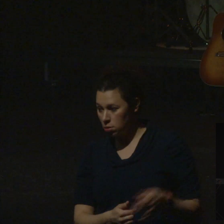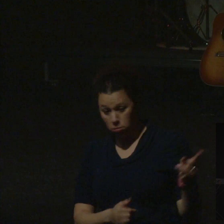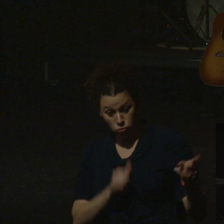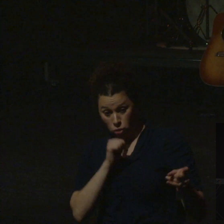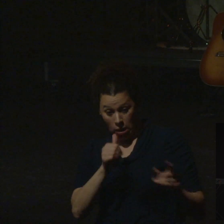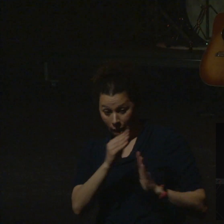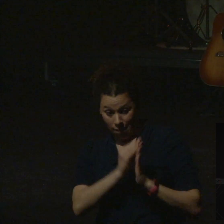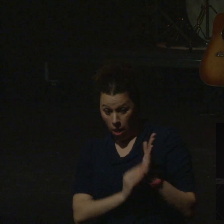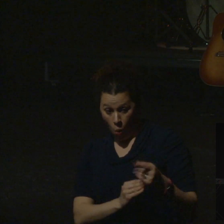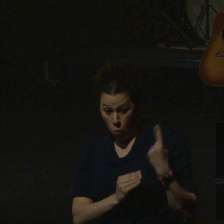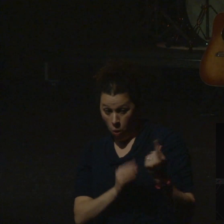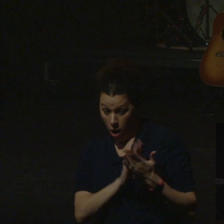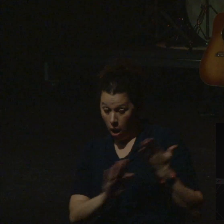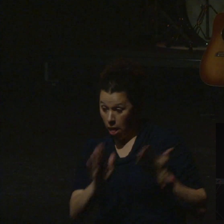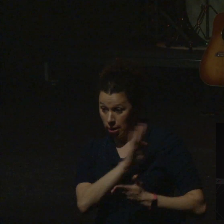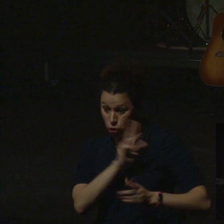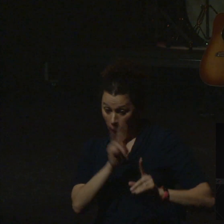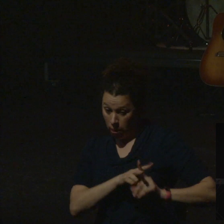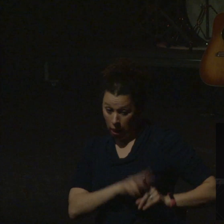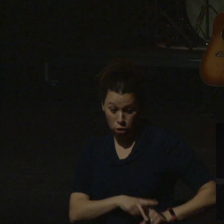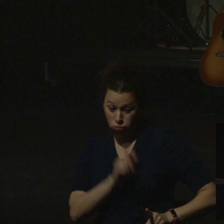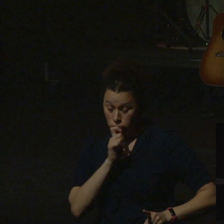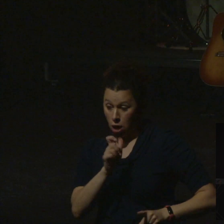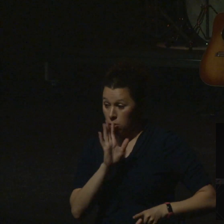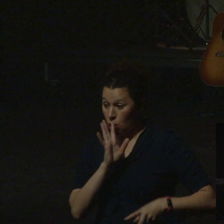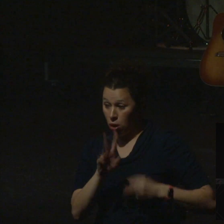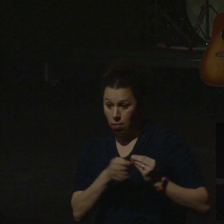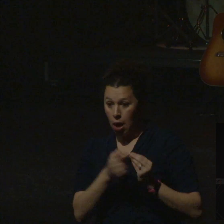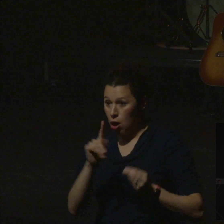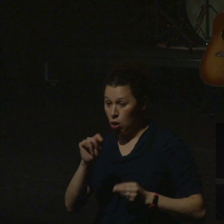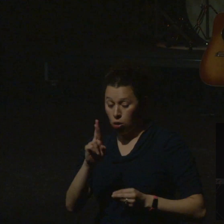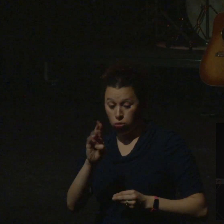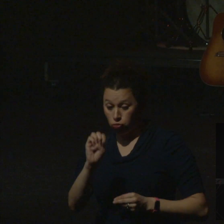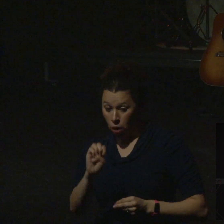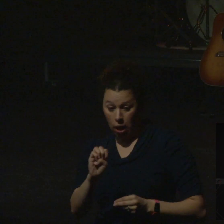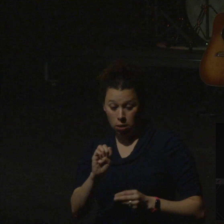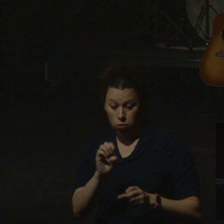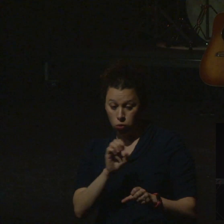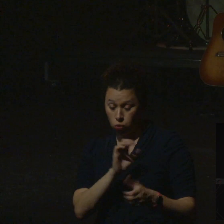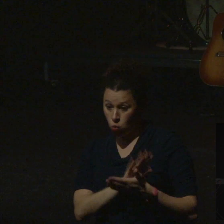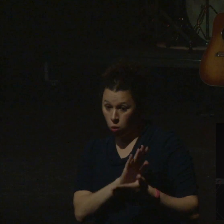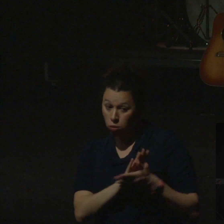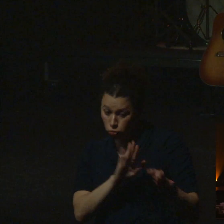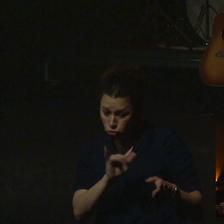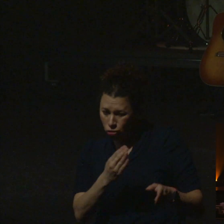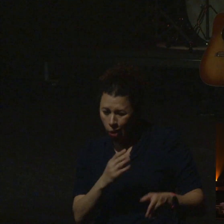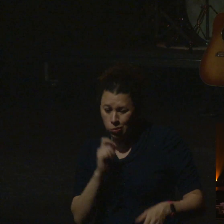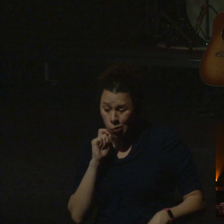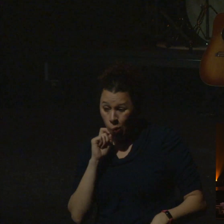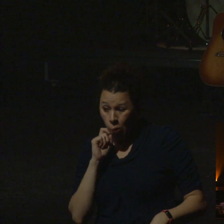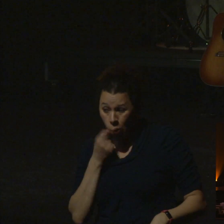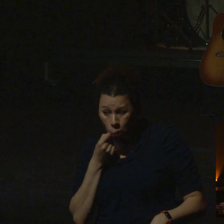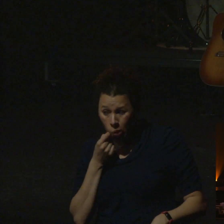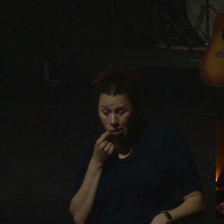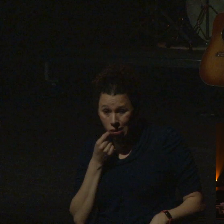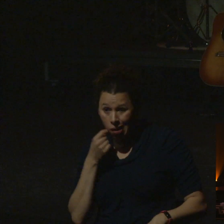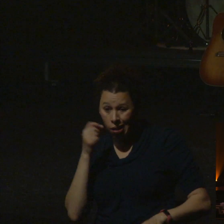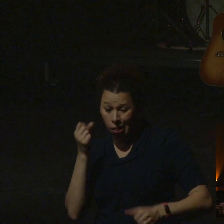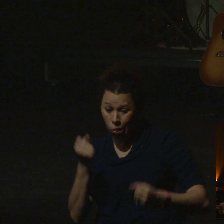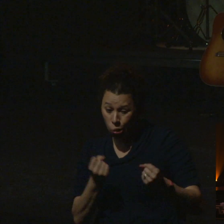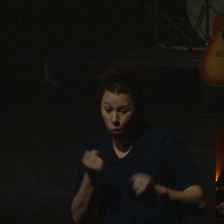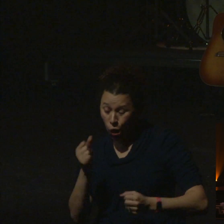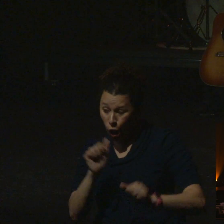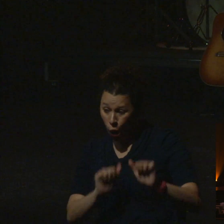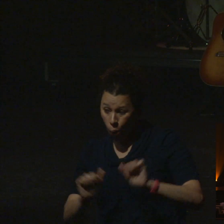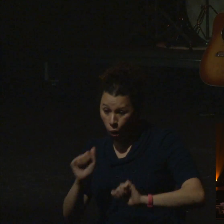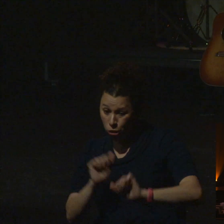college application. You ain't thought about trade school. Like, your job is cool. You know, that job at the car wash is all right, but that's no